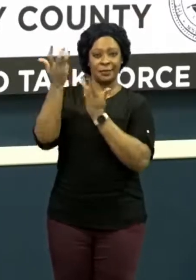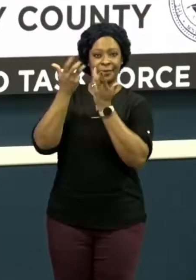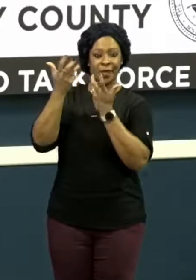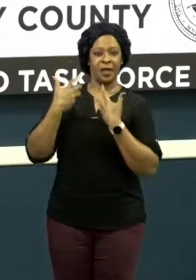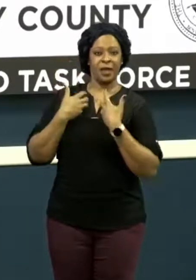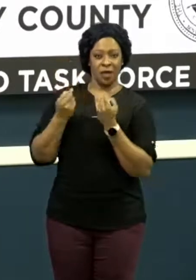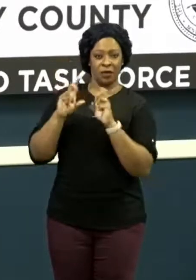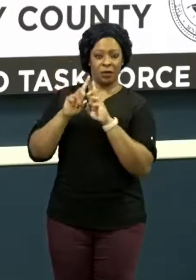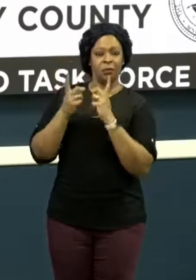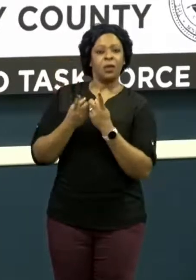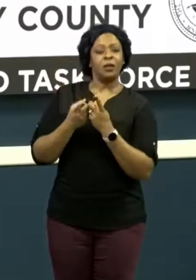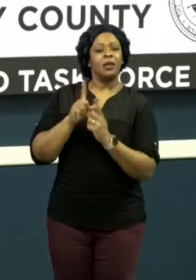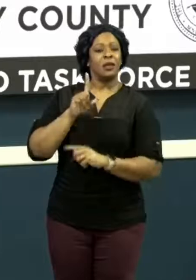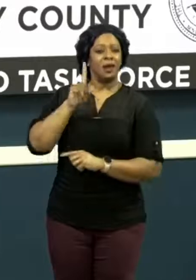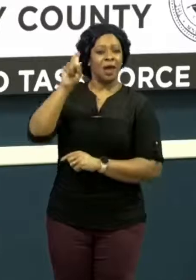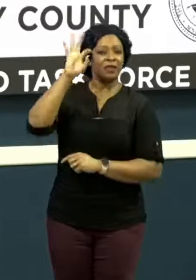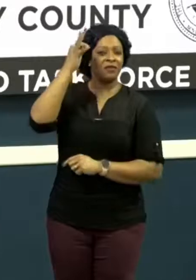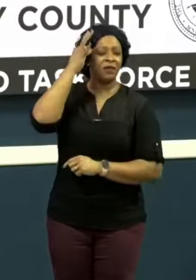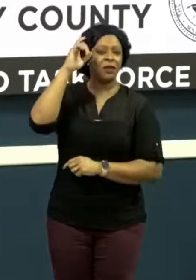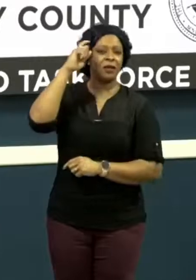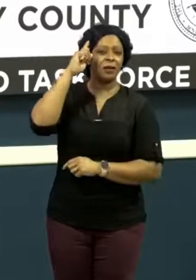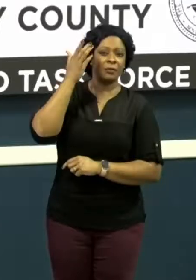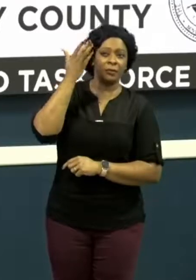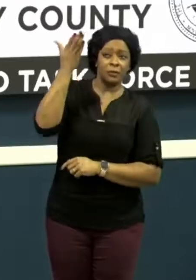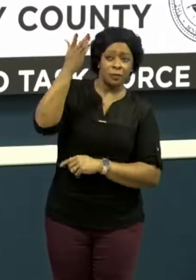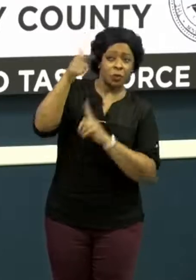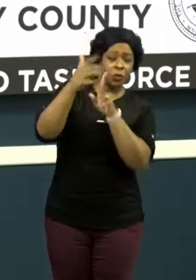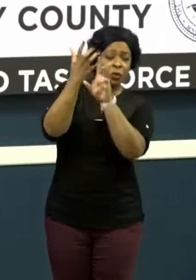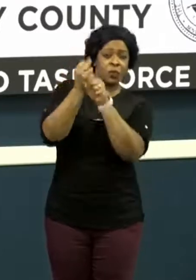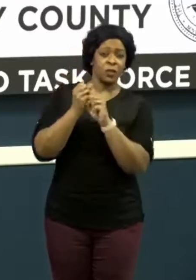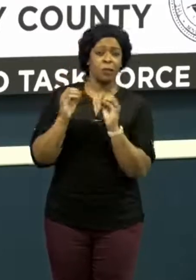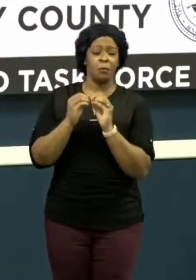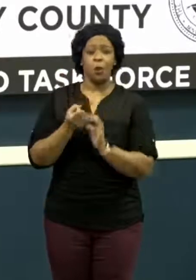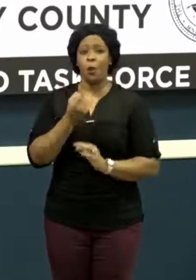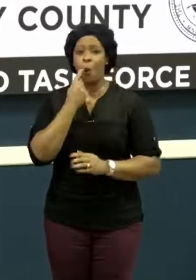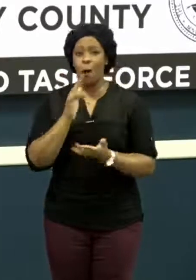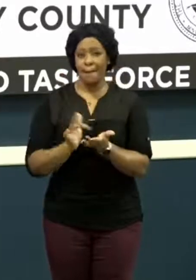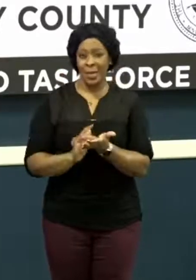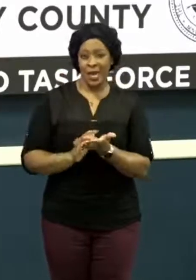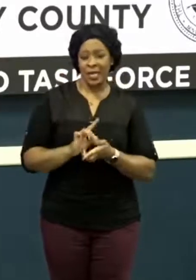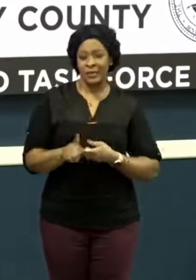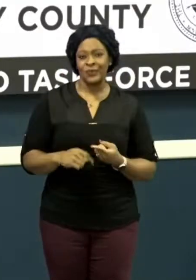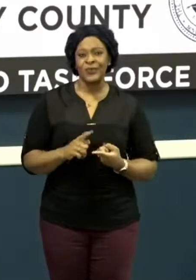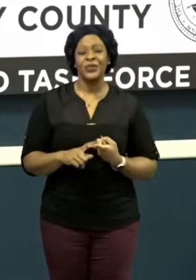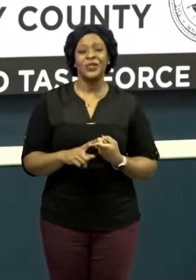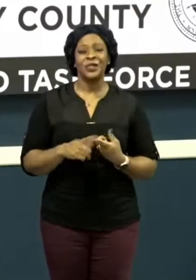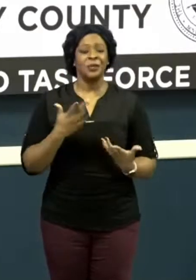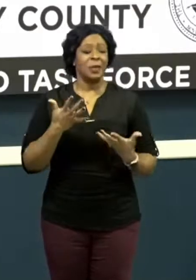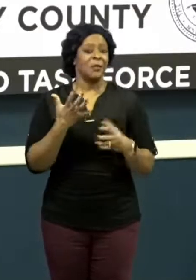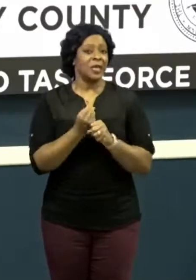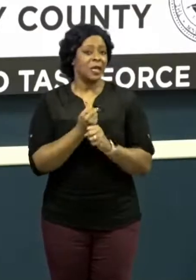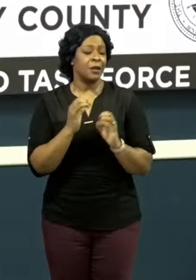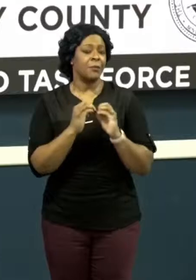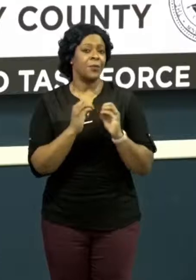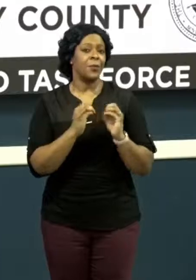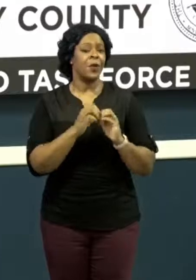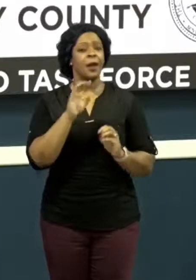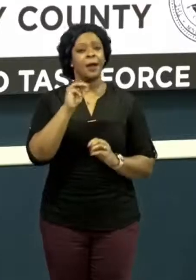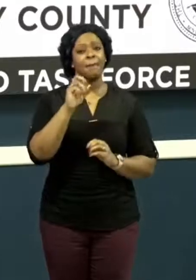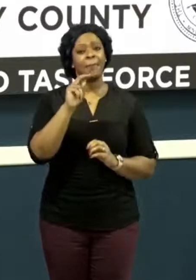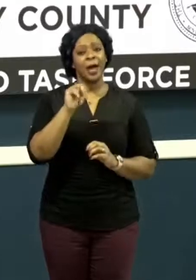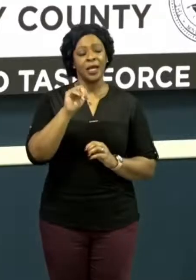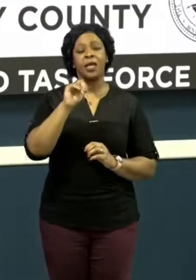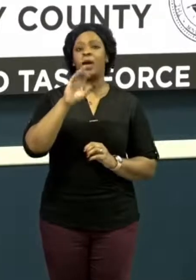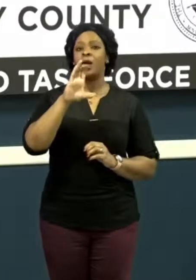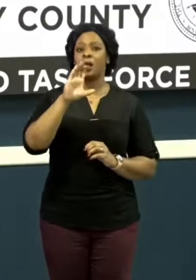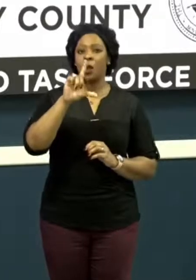Health, who is asking the federal government when we might get more of those oral therapeutics, when we might get more of those monoclonal antibodies